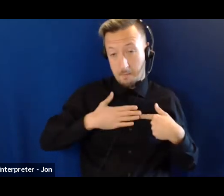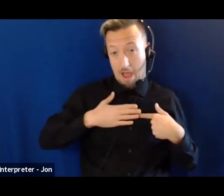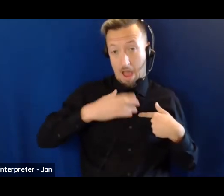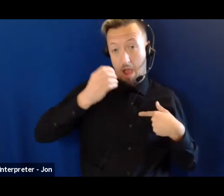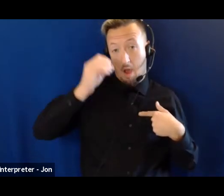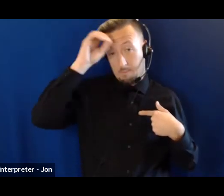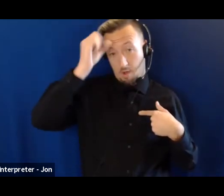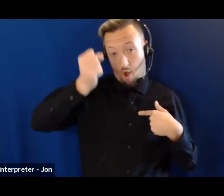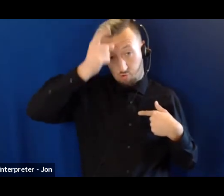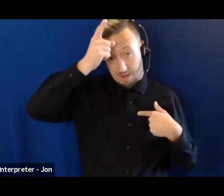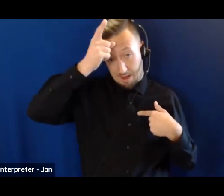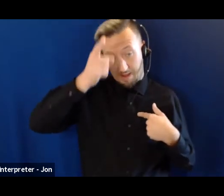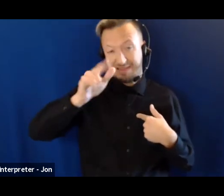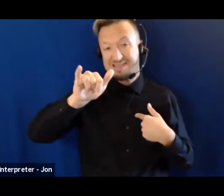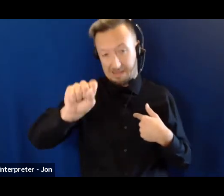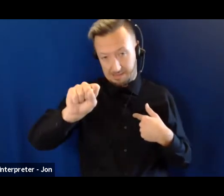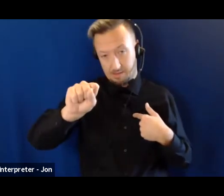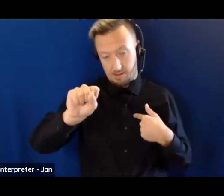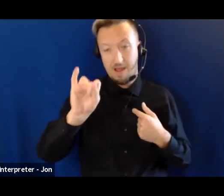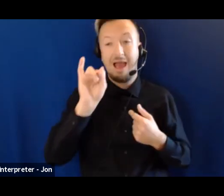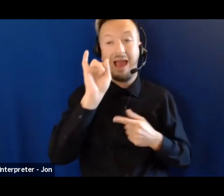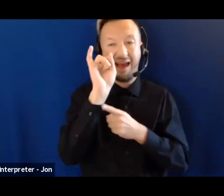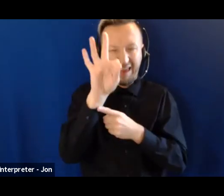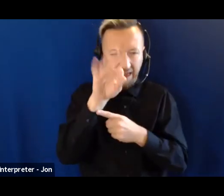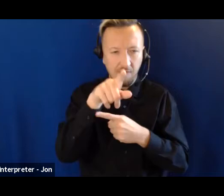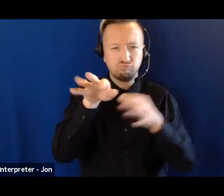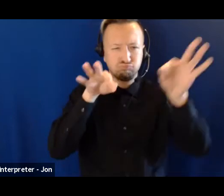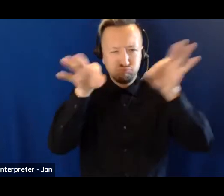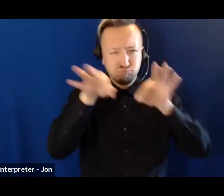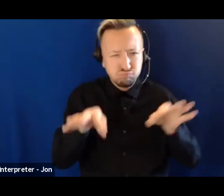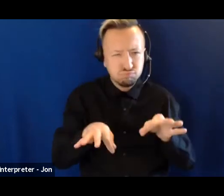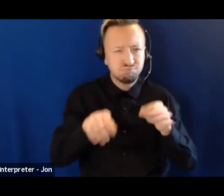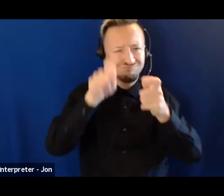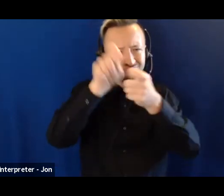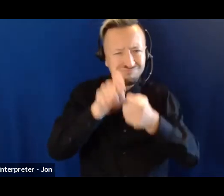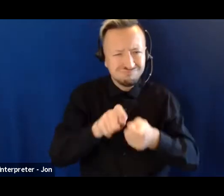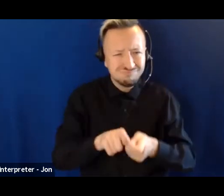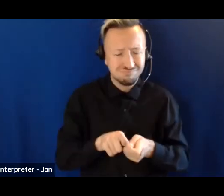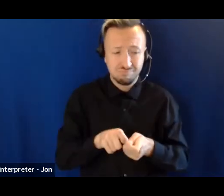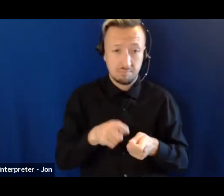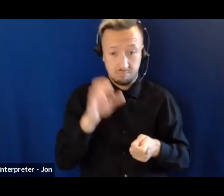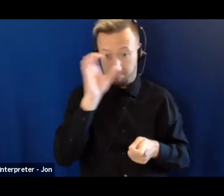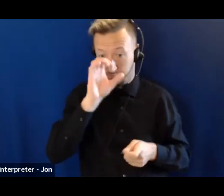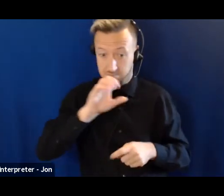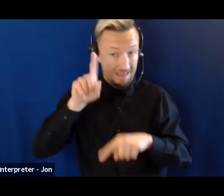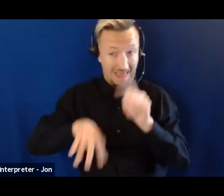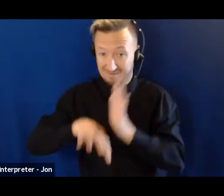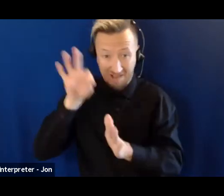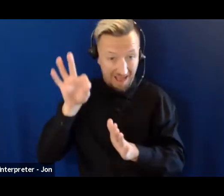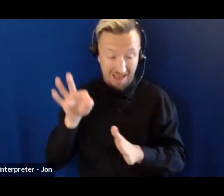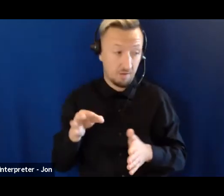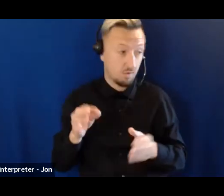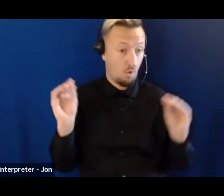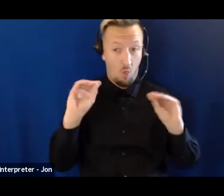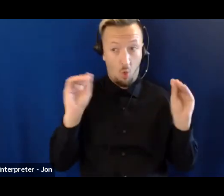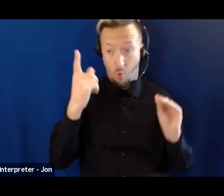yes, if you describe it and detail it out, that you say, we can't find it, nobody knows,